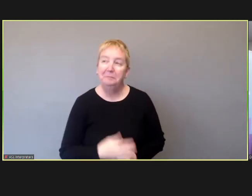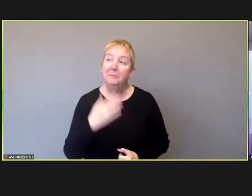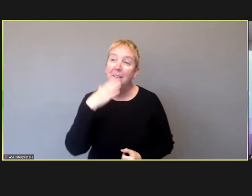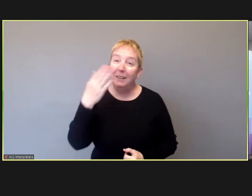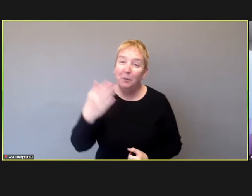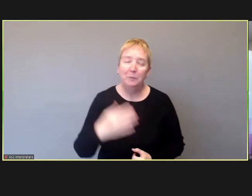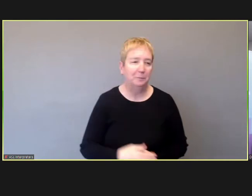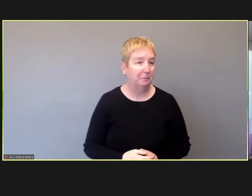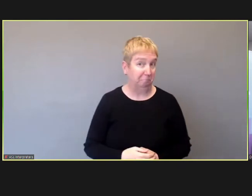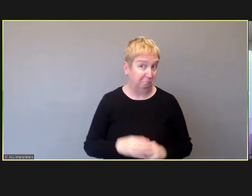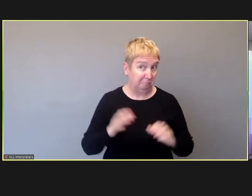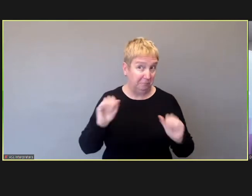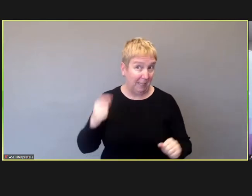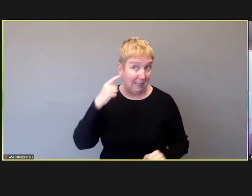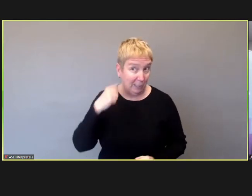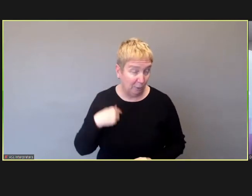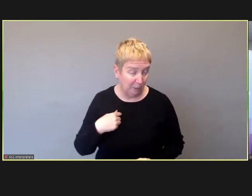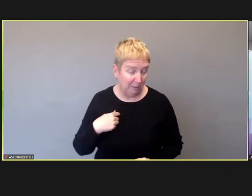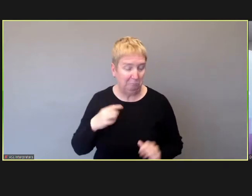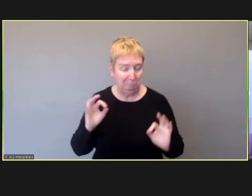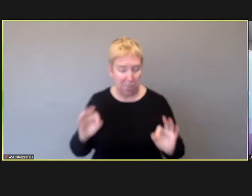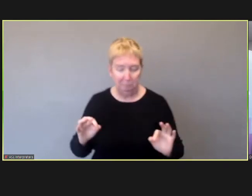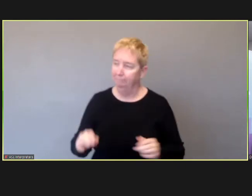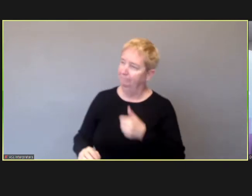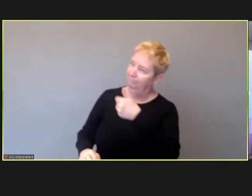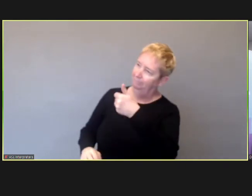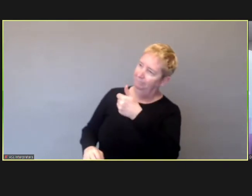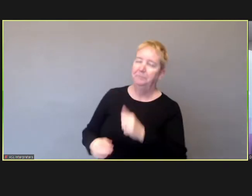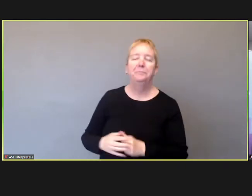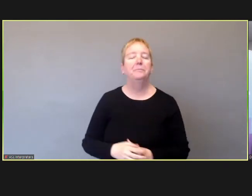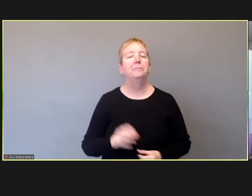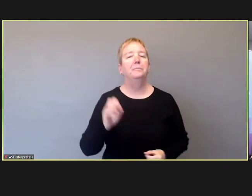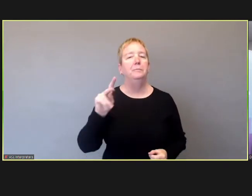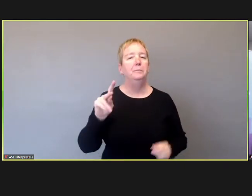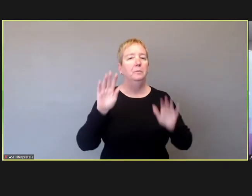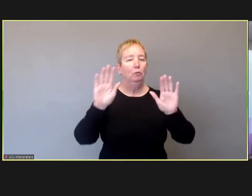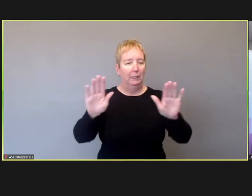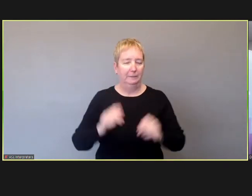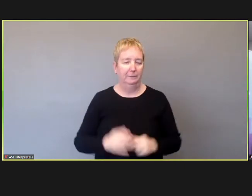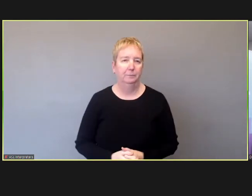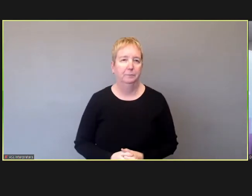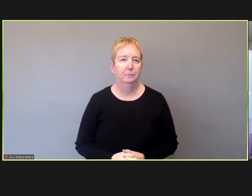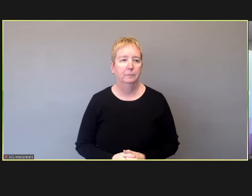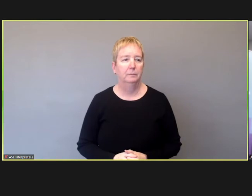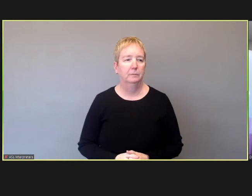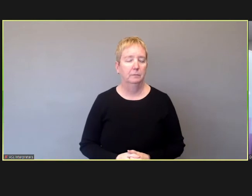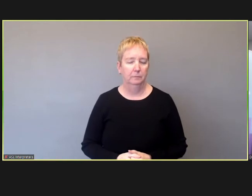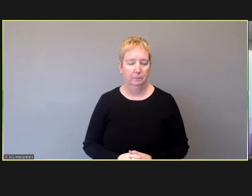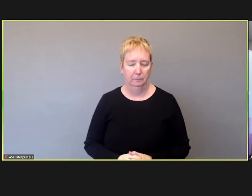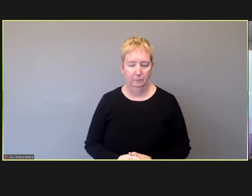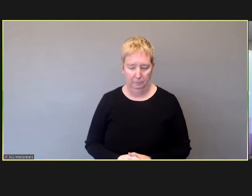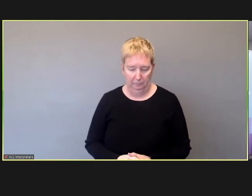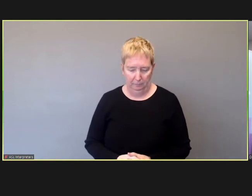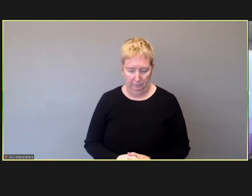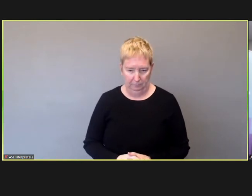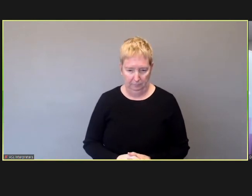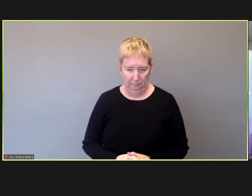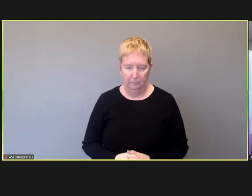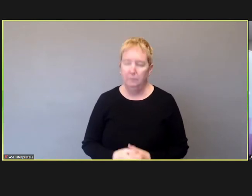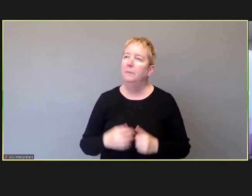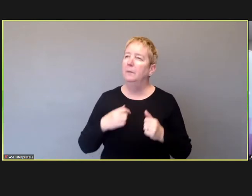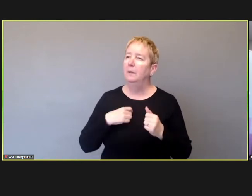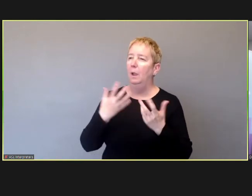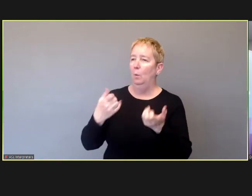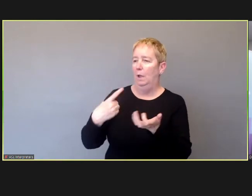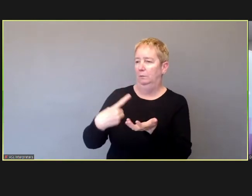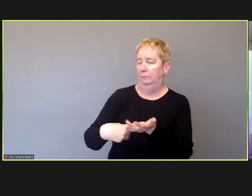Hopefully you guys can hear me. We can hear you. Okay, great. I had a question to expand a little bit